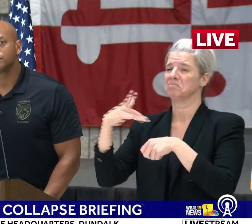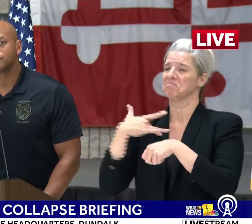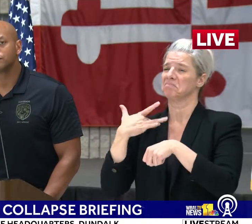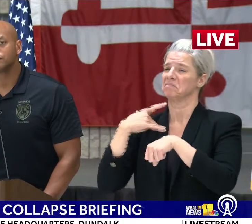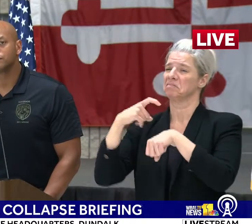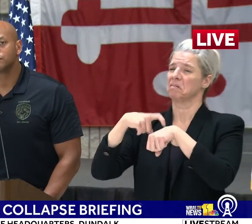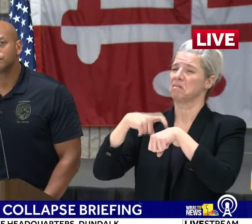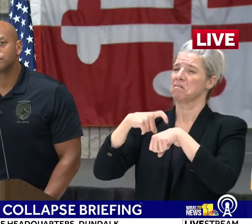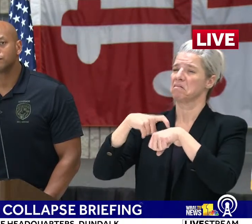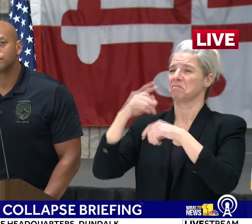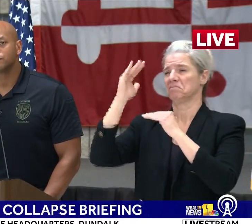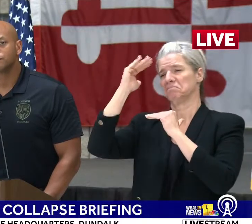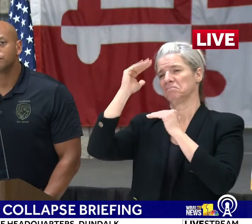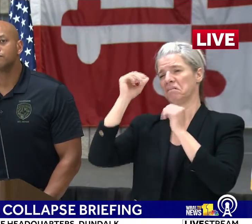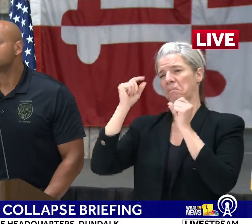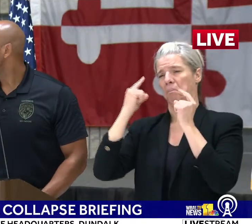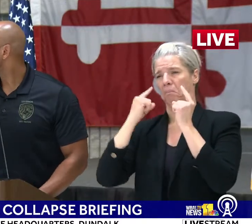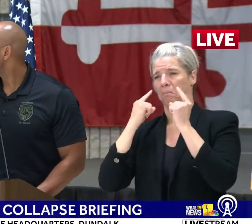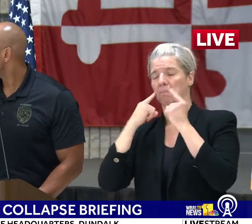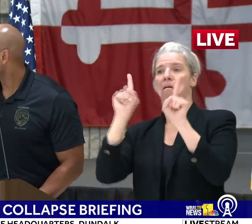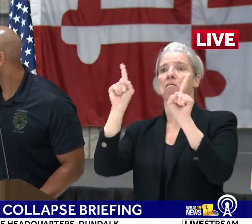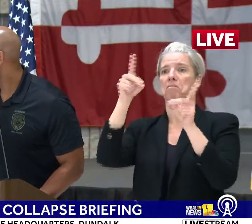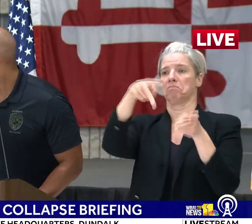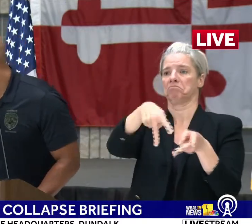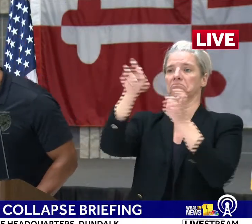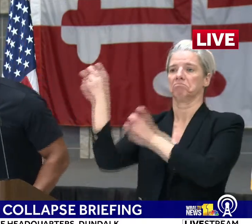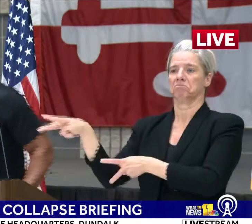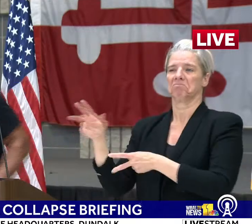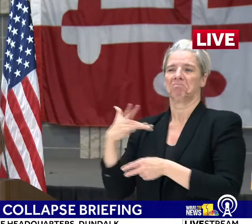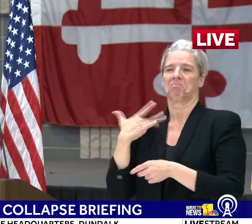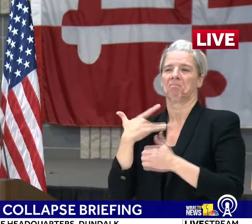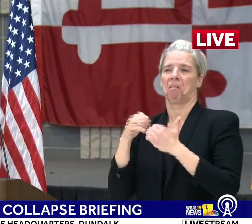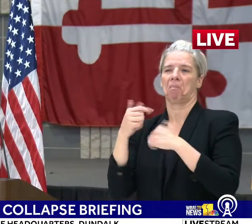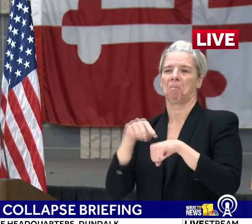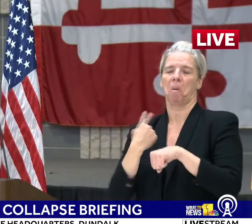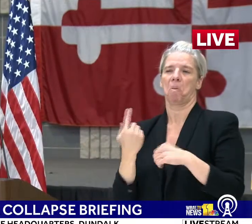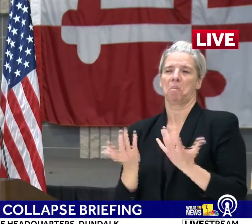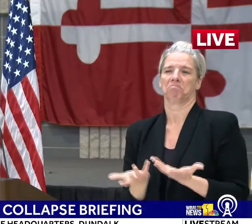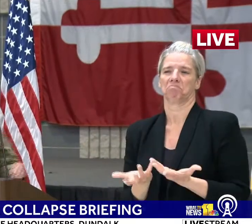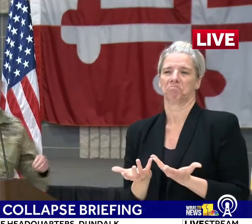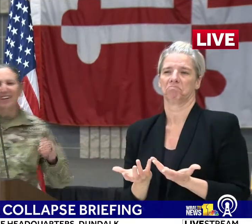to get that bridge piece off, and how long should it take?